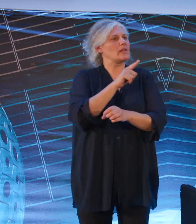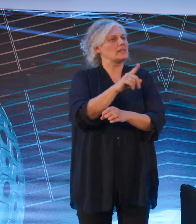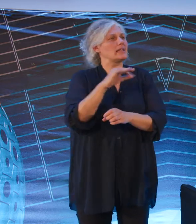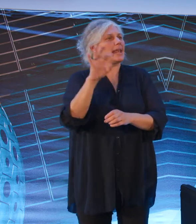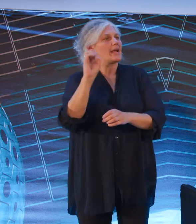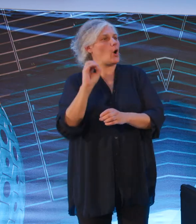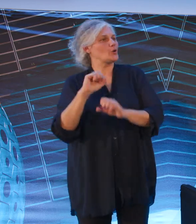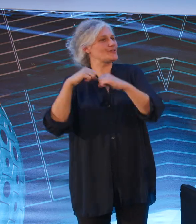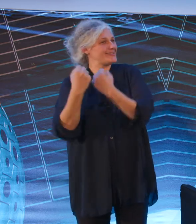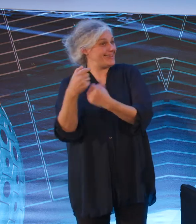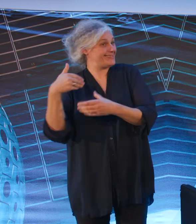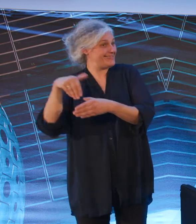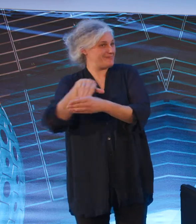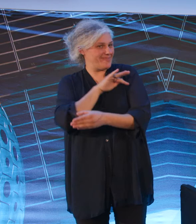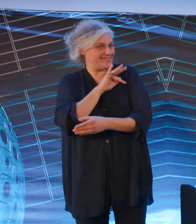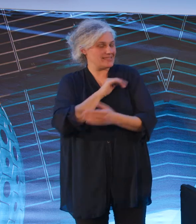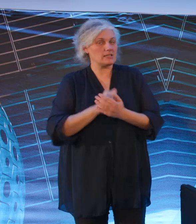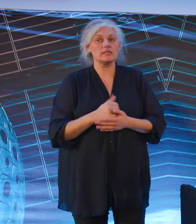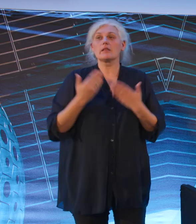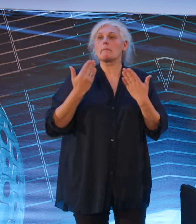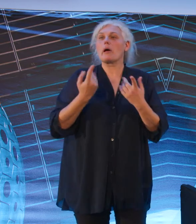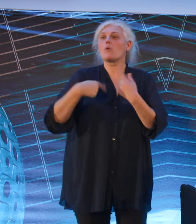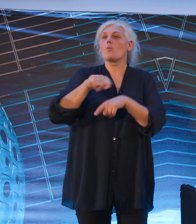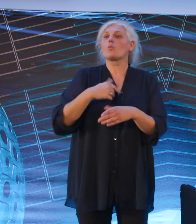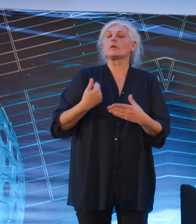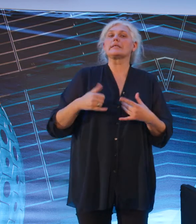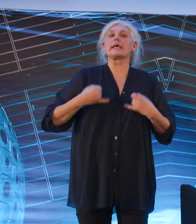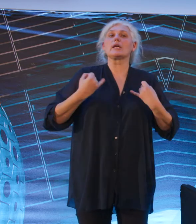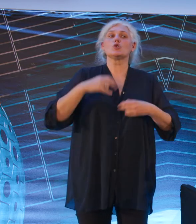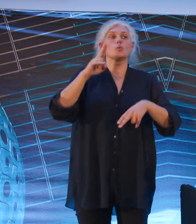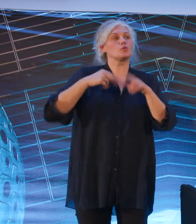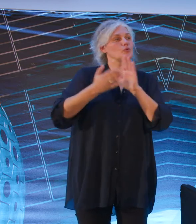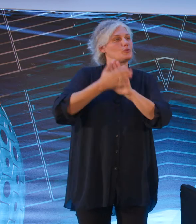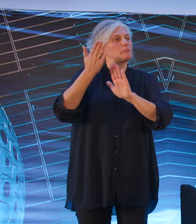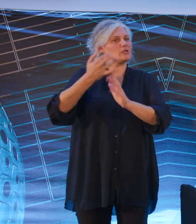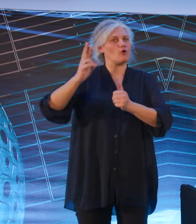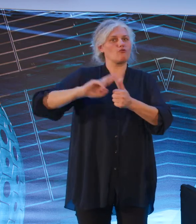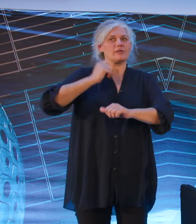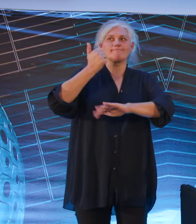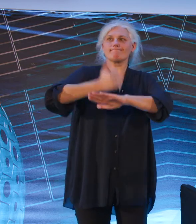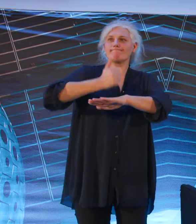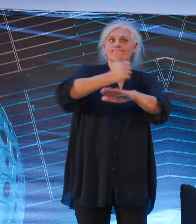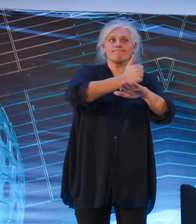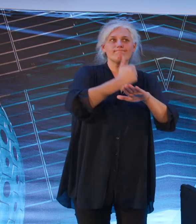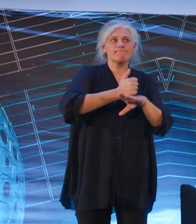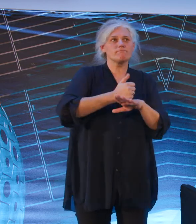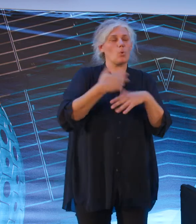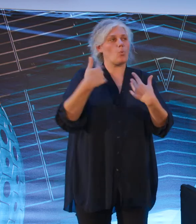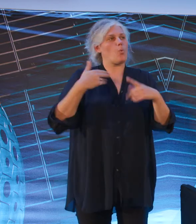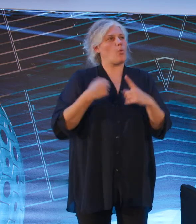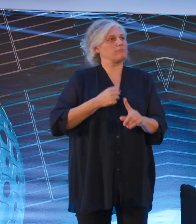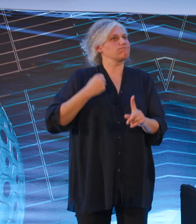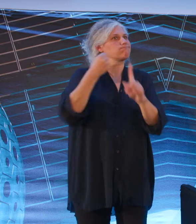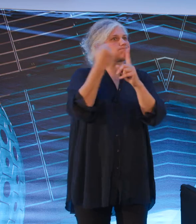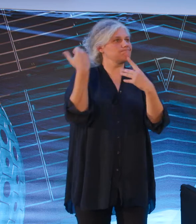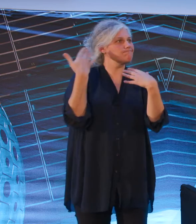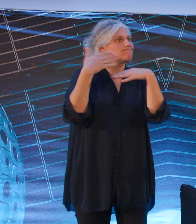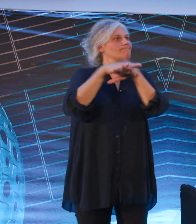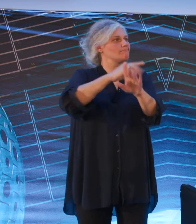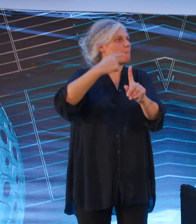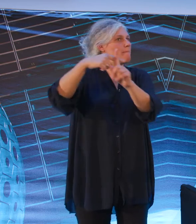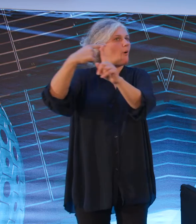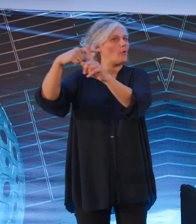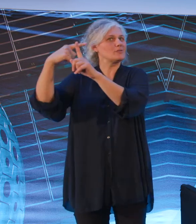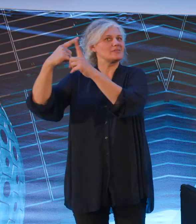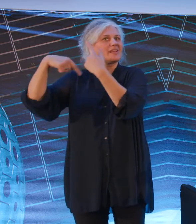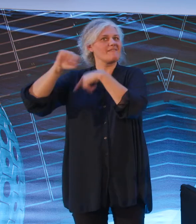Society. At the moment, we are all enjoying brand new facilities that are already making a huge and positive impact on our